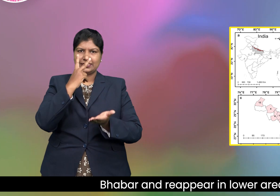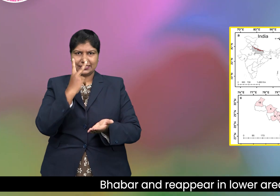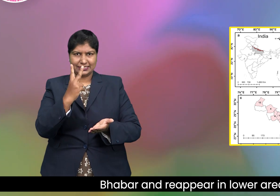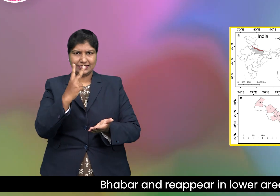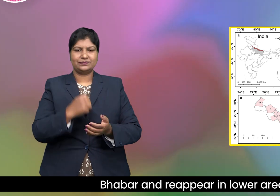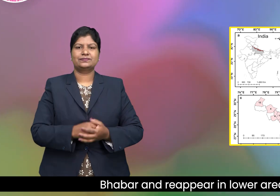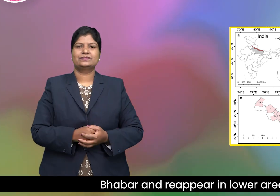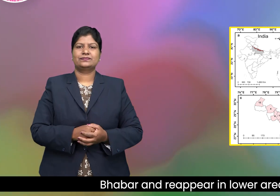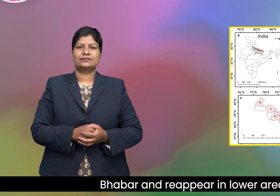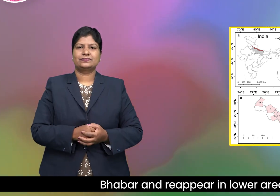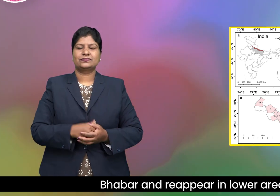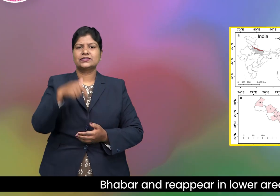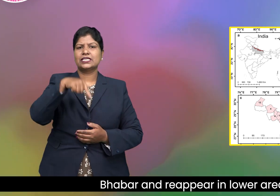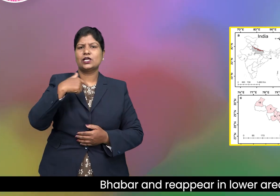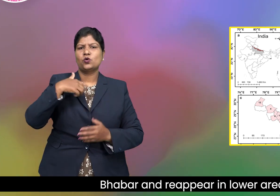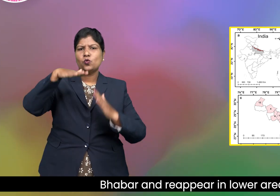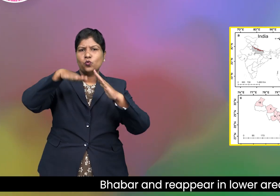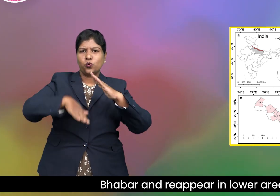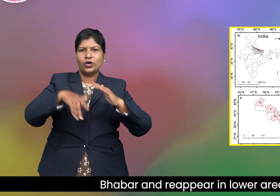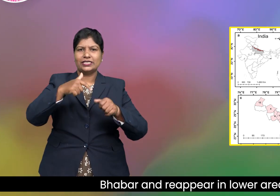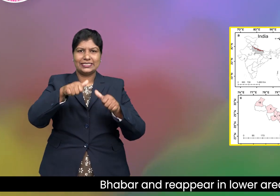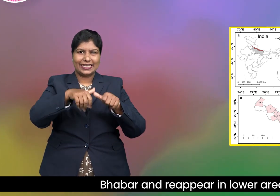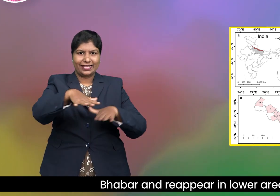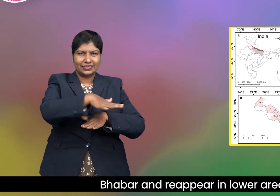lower areas